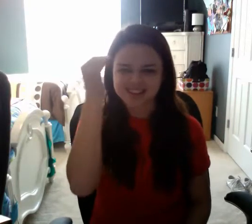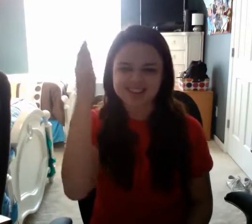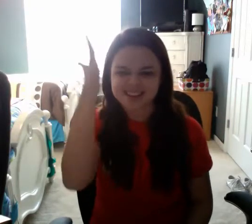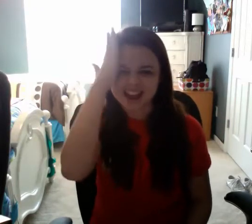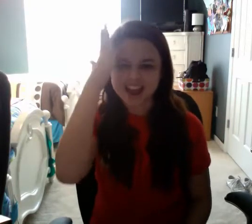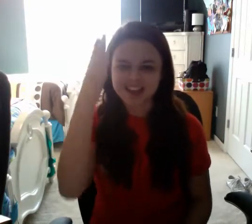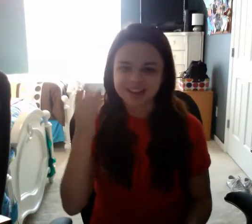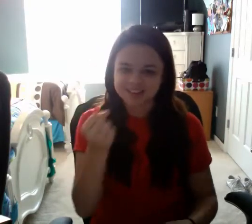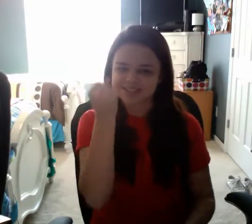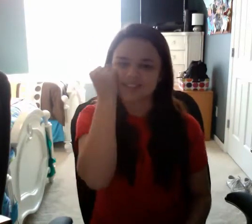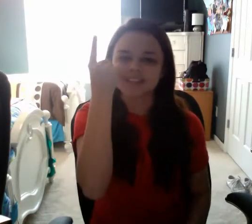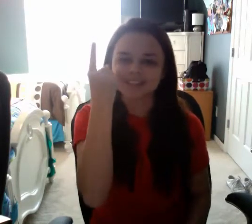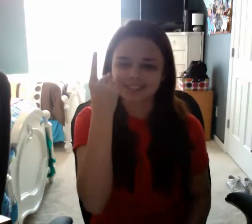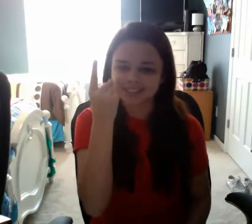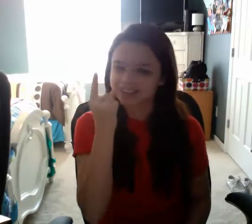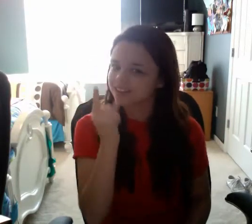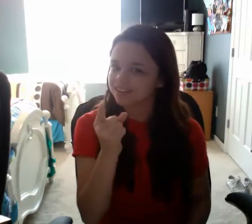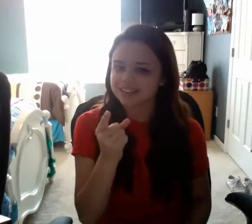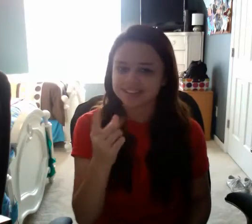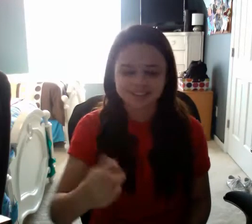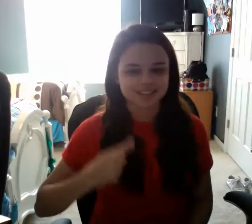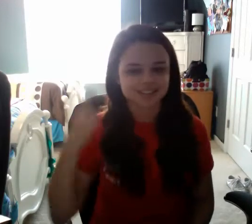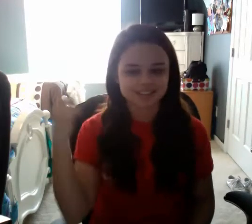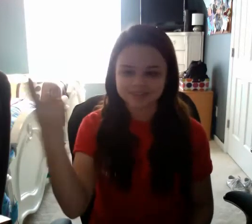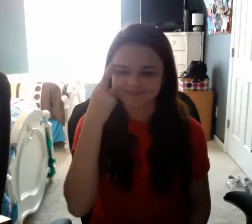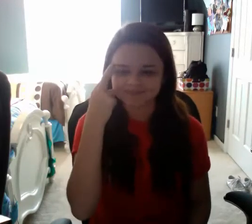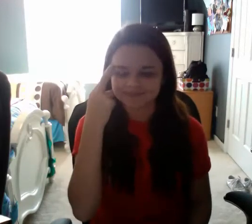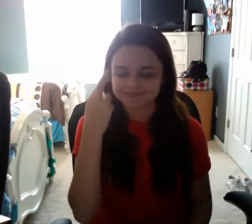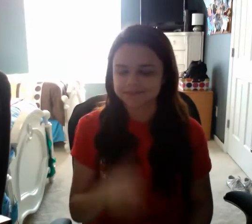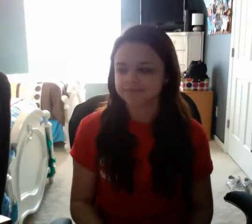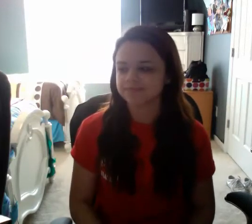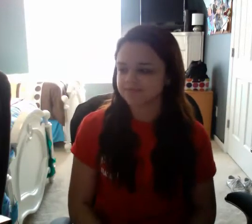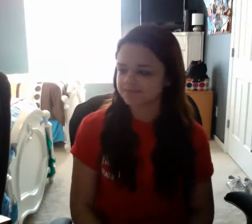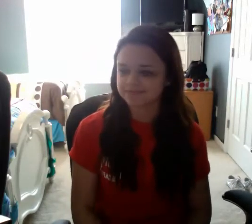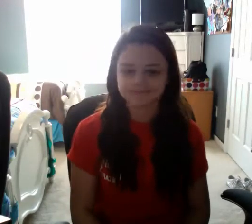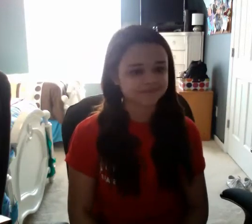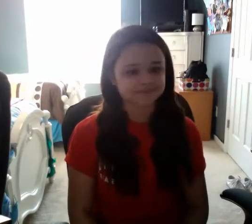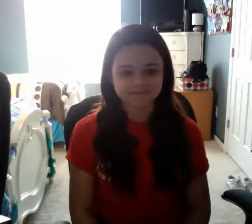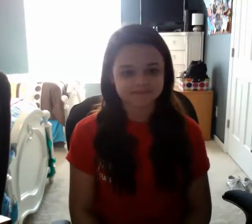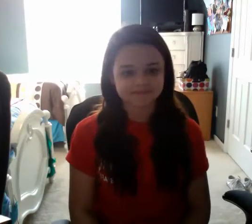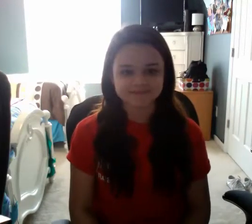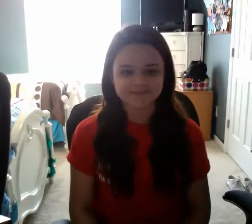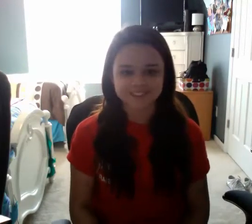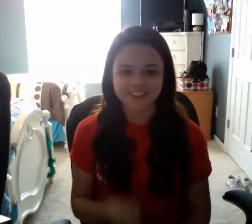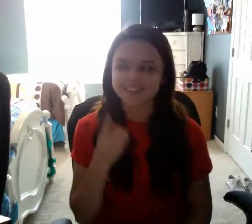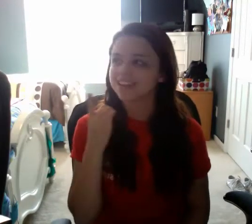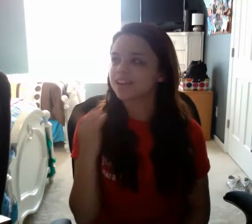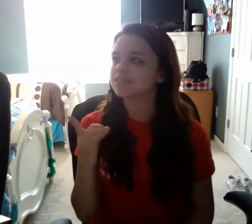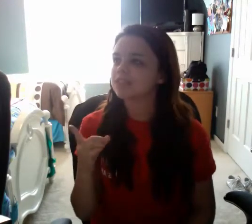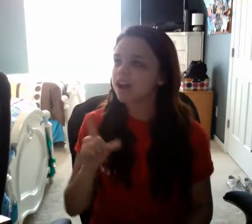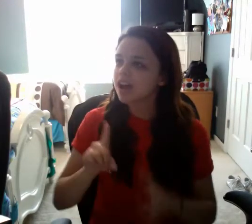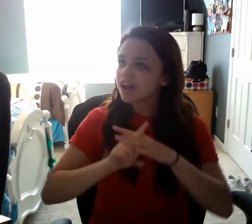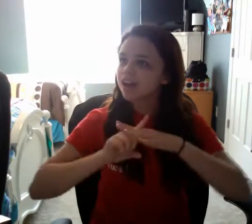now I see, now I see He was long